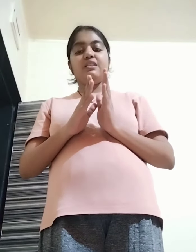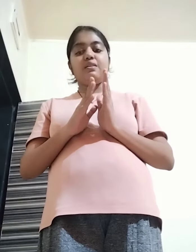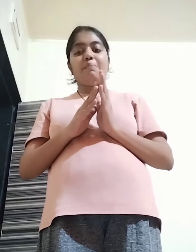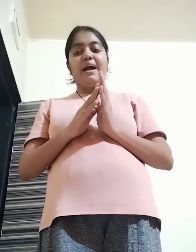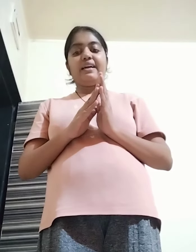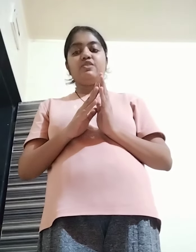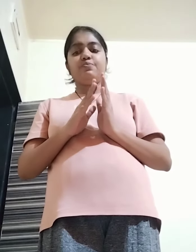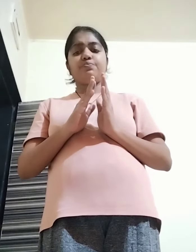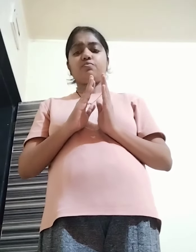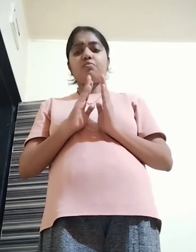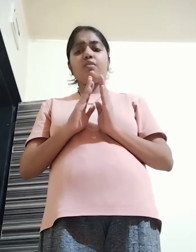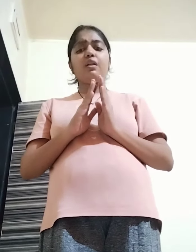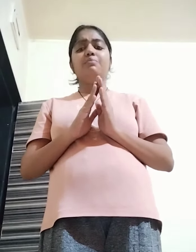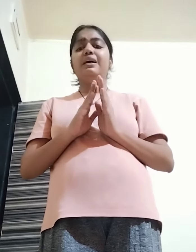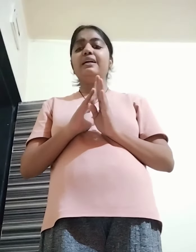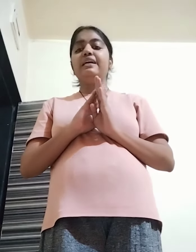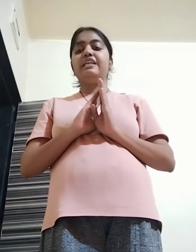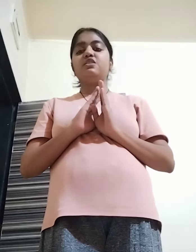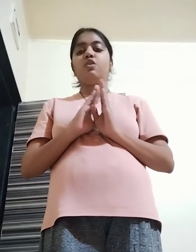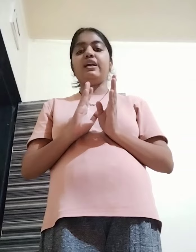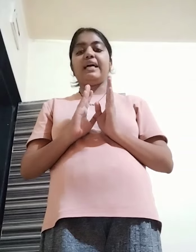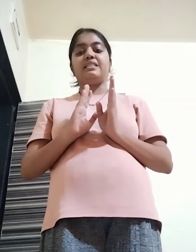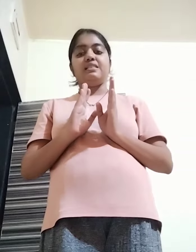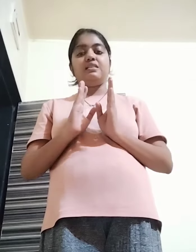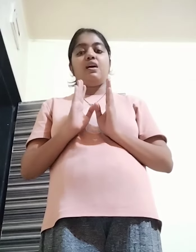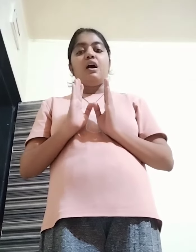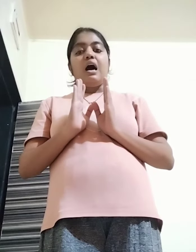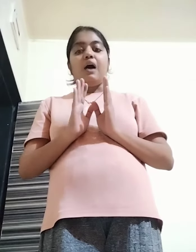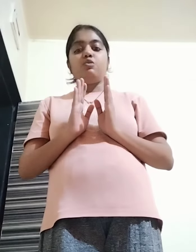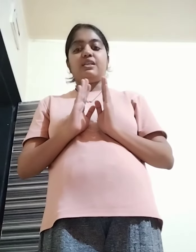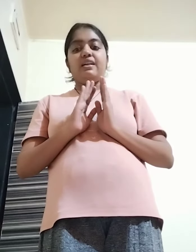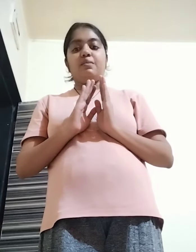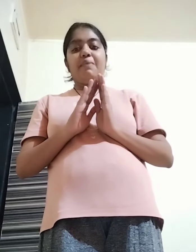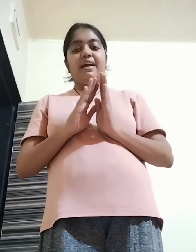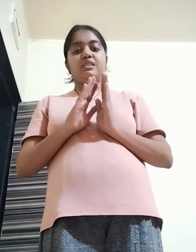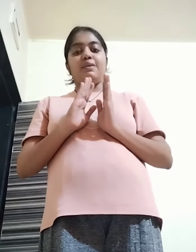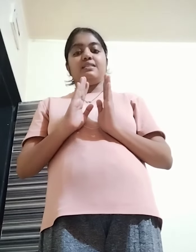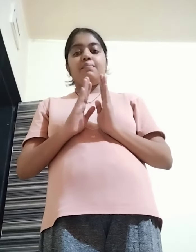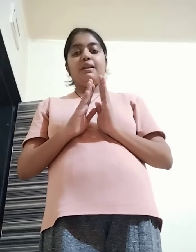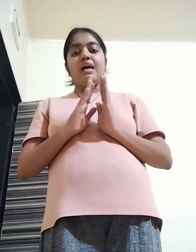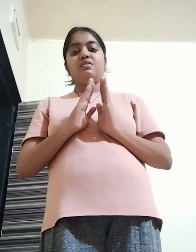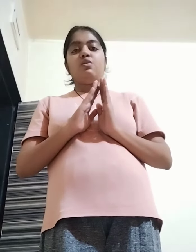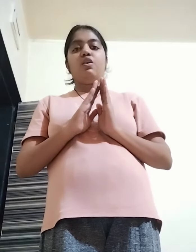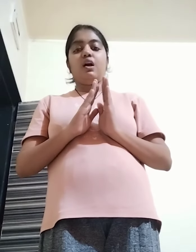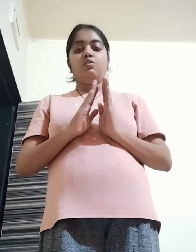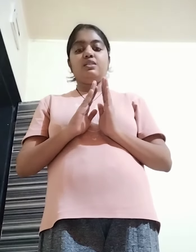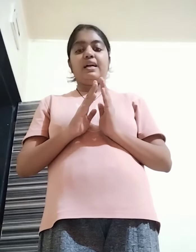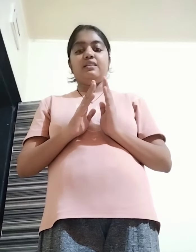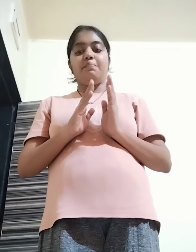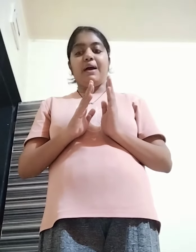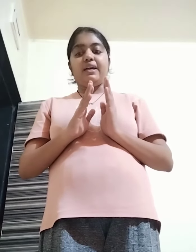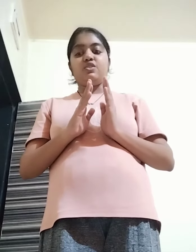the package, but it is not accessed outside the package by subclass or outside the package.